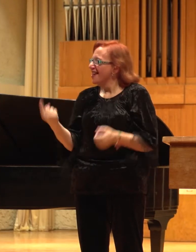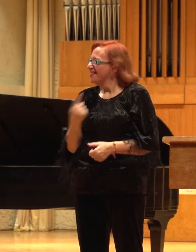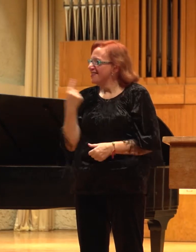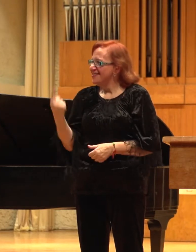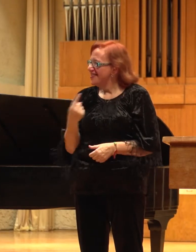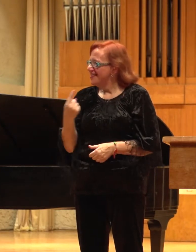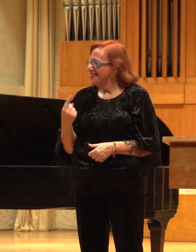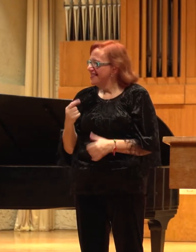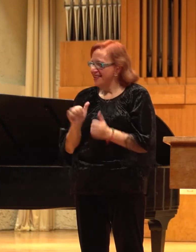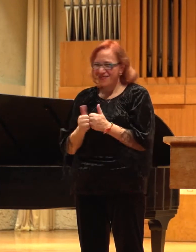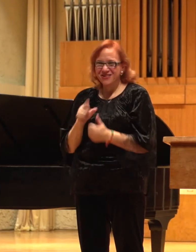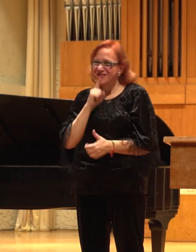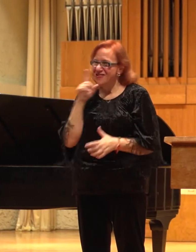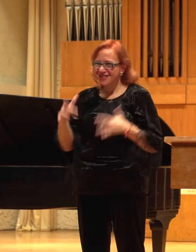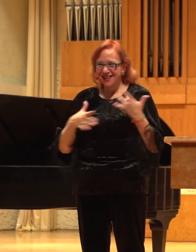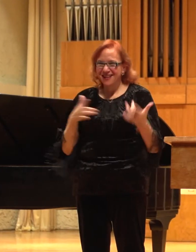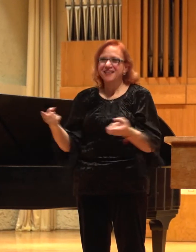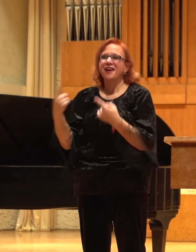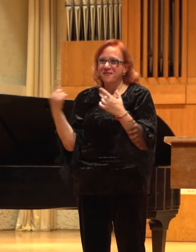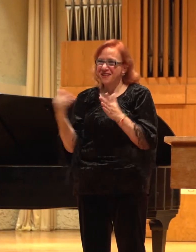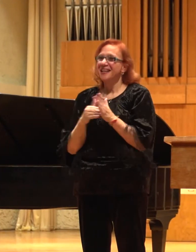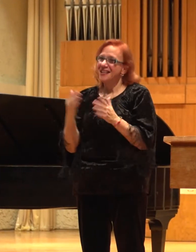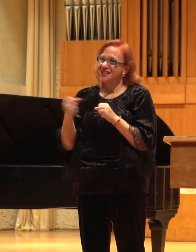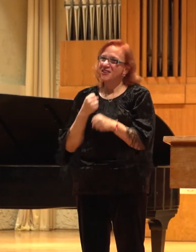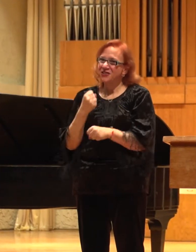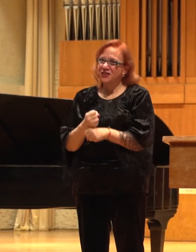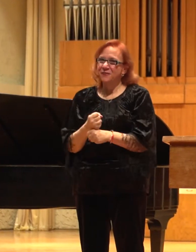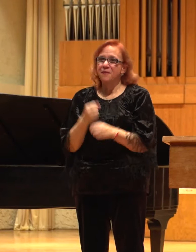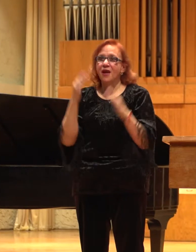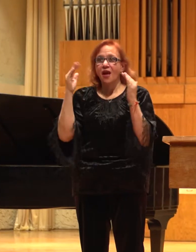so excited to be back again this year.